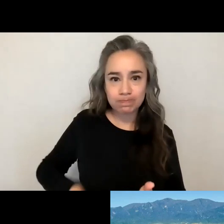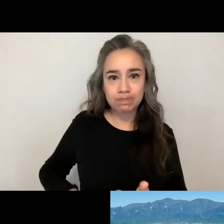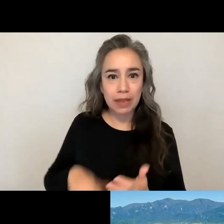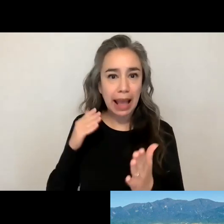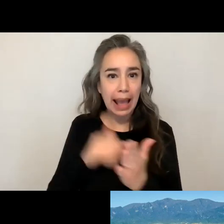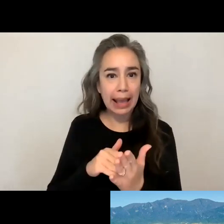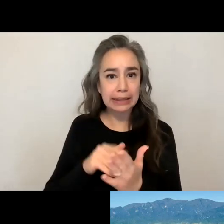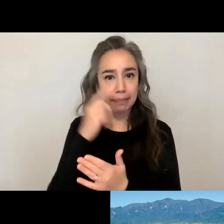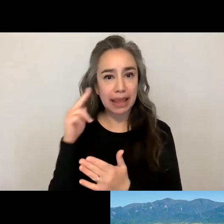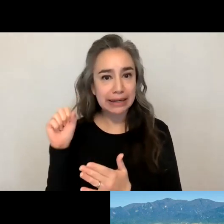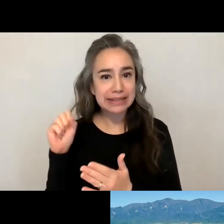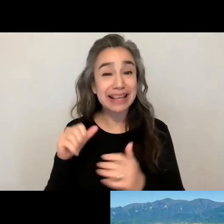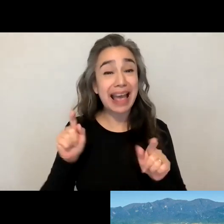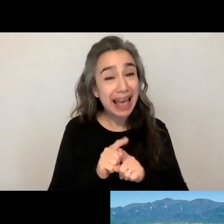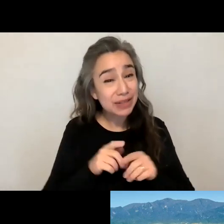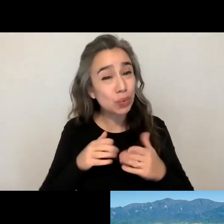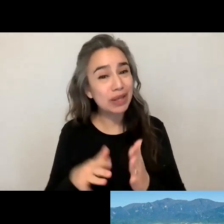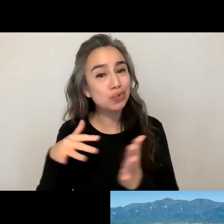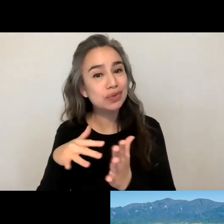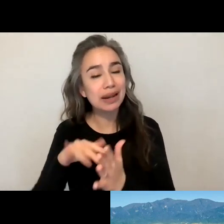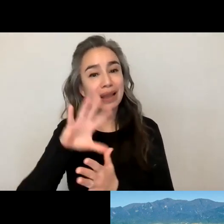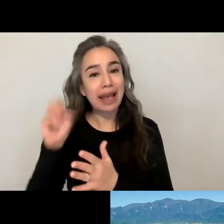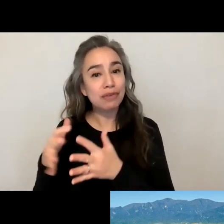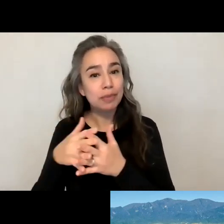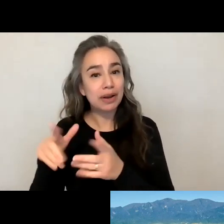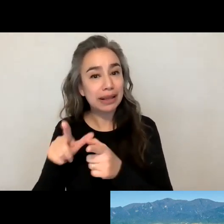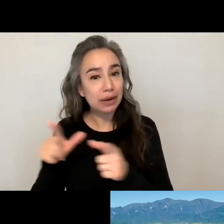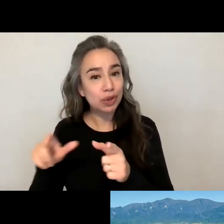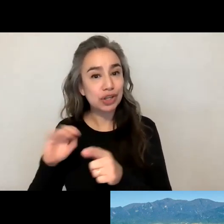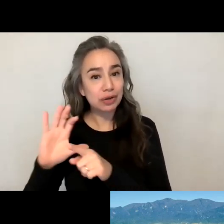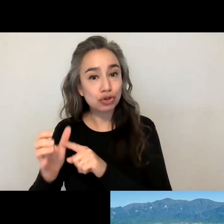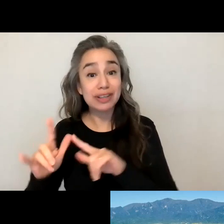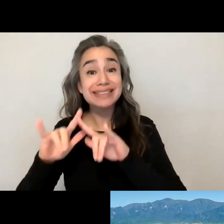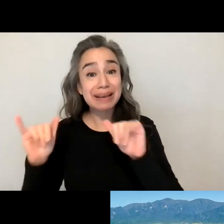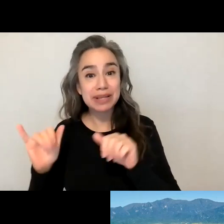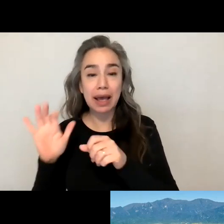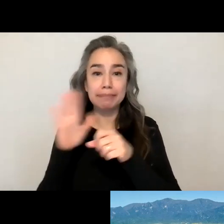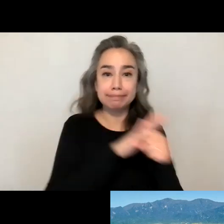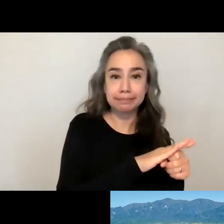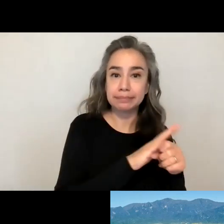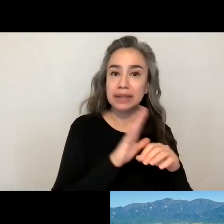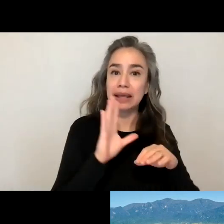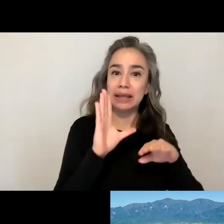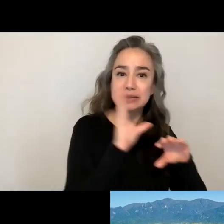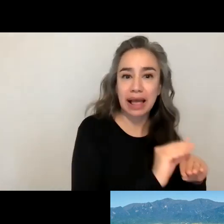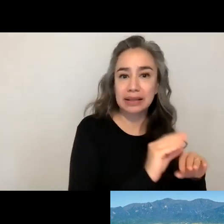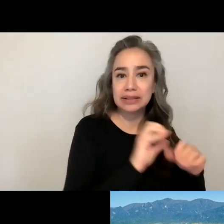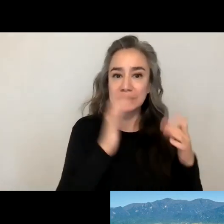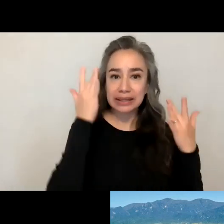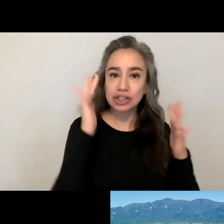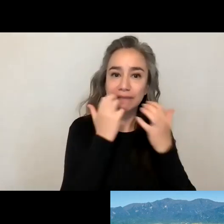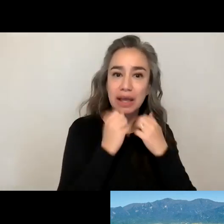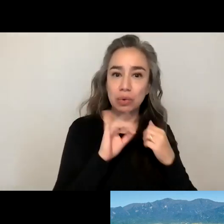to study African-American language and culture, but and many times silence the intellectual values of African Americans. So that's kind of what I would